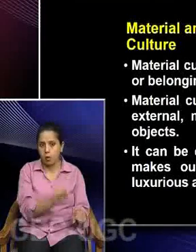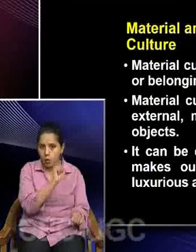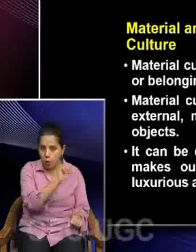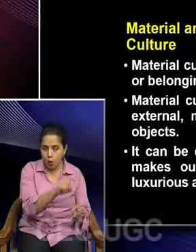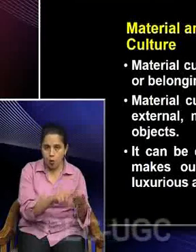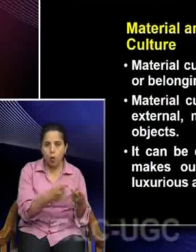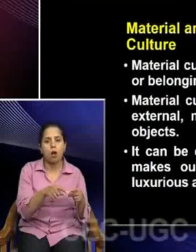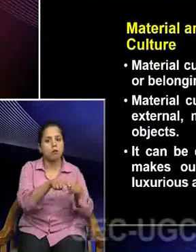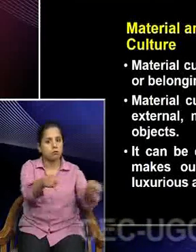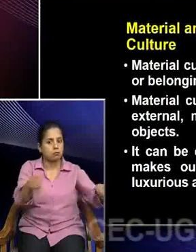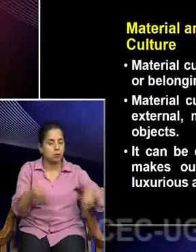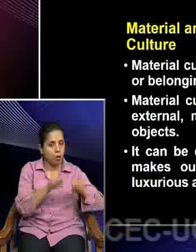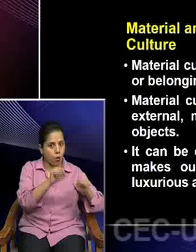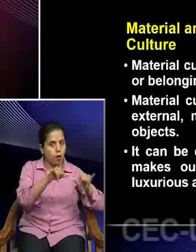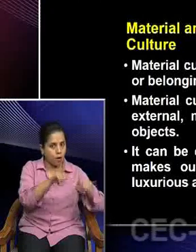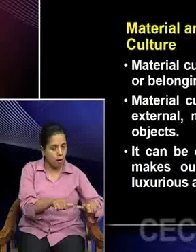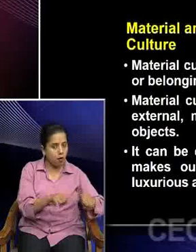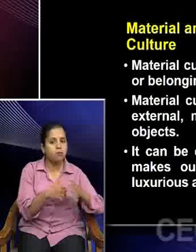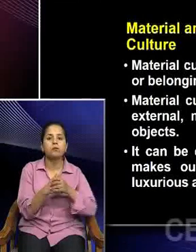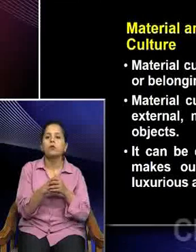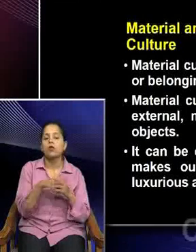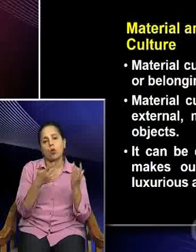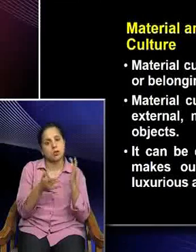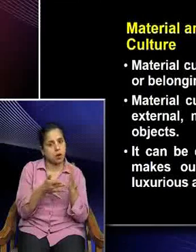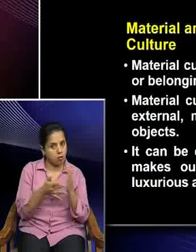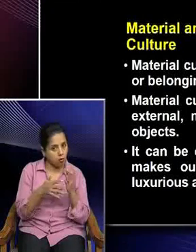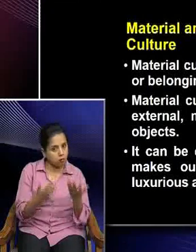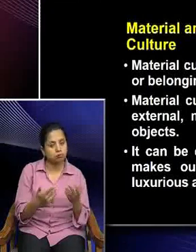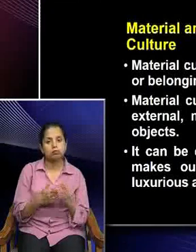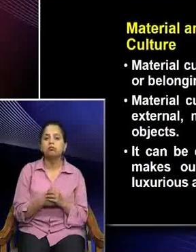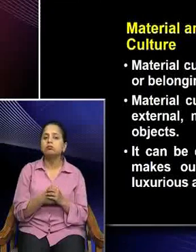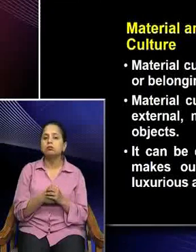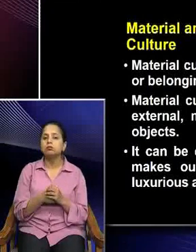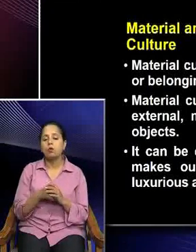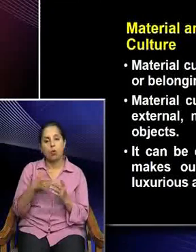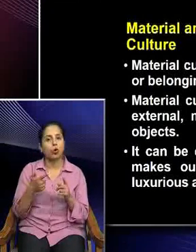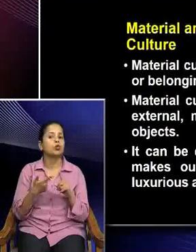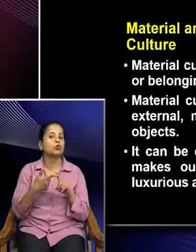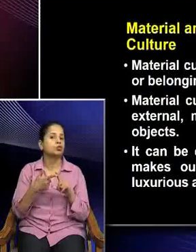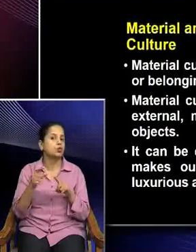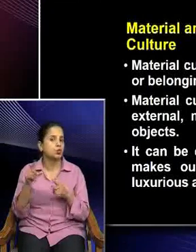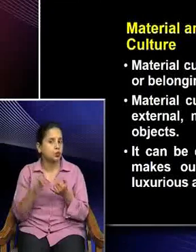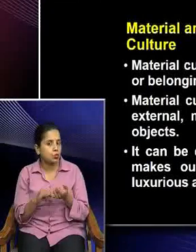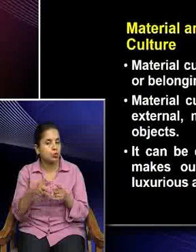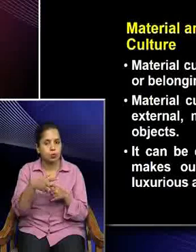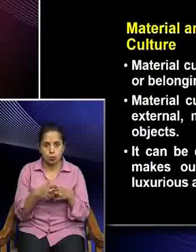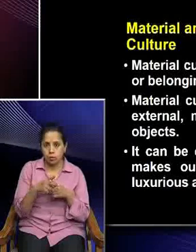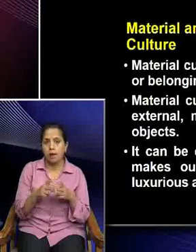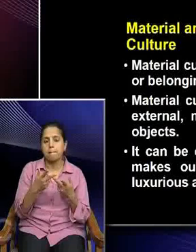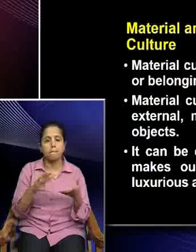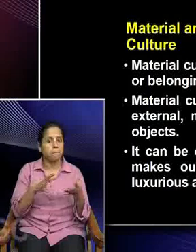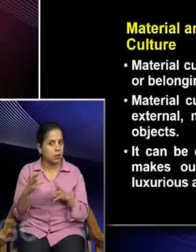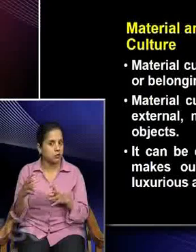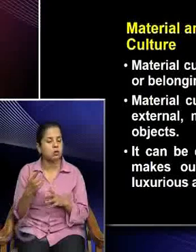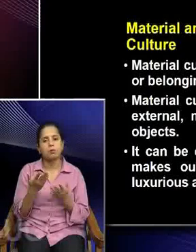be land, it could be the technology, the tools, machines, everything falls into